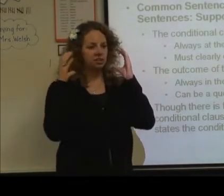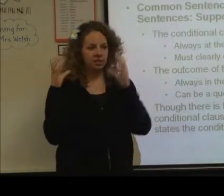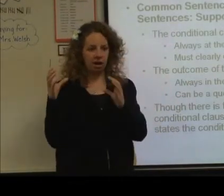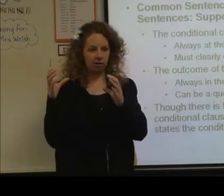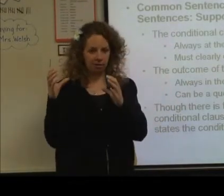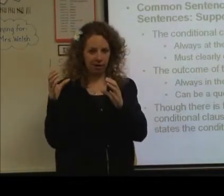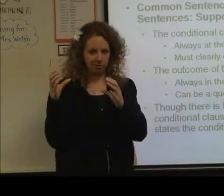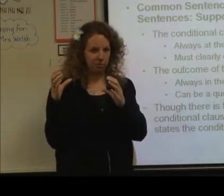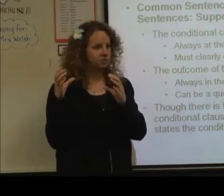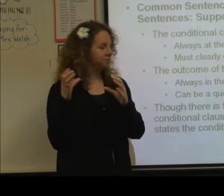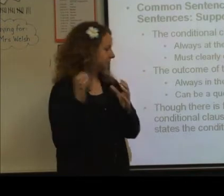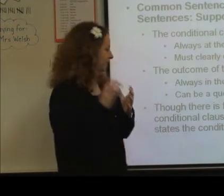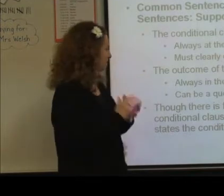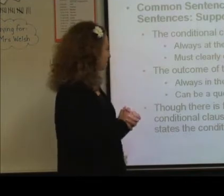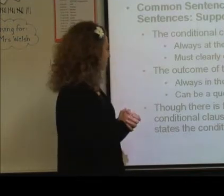then the outcome afterwards. Okay?